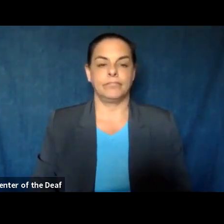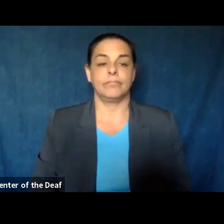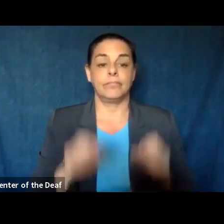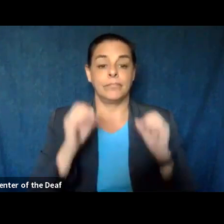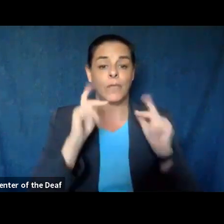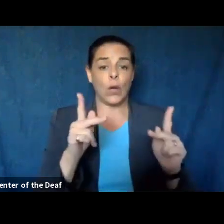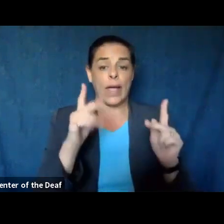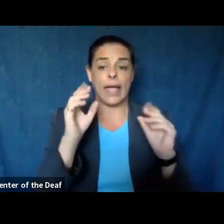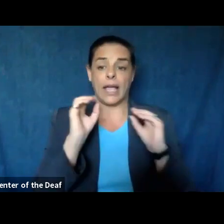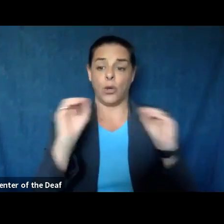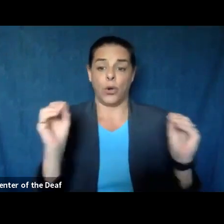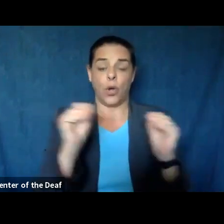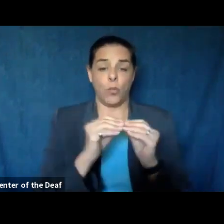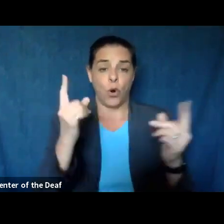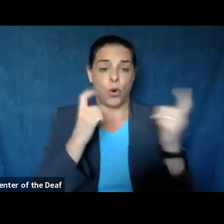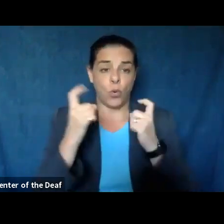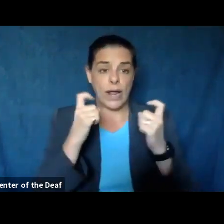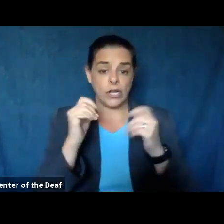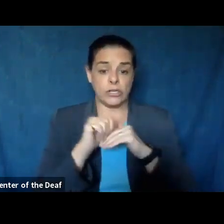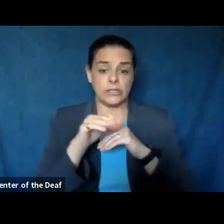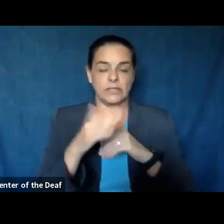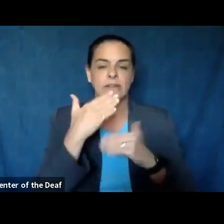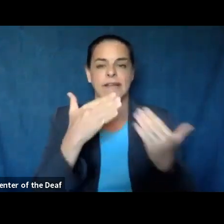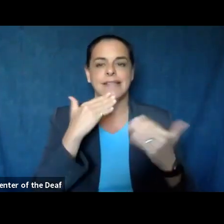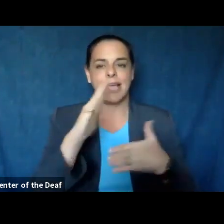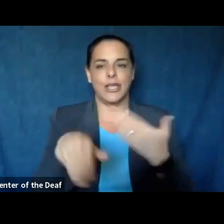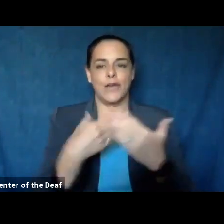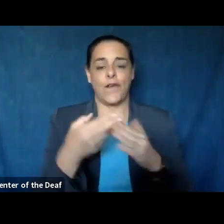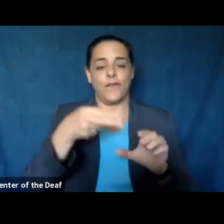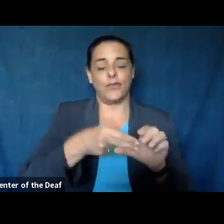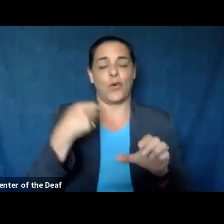All right, since there appears to be no more questions being submitted, thank you all for